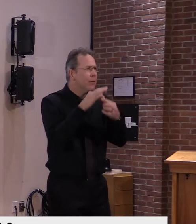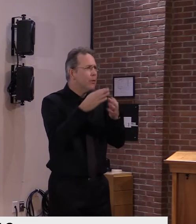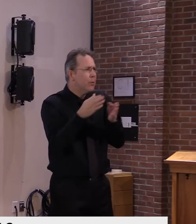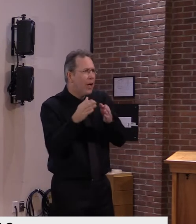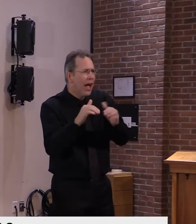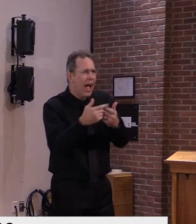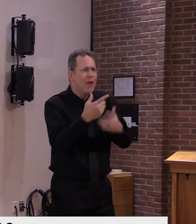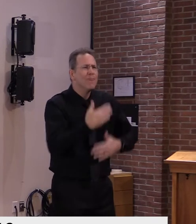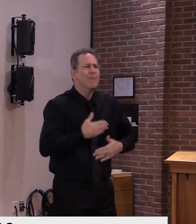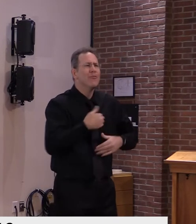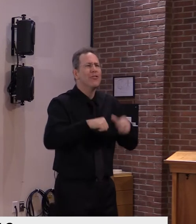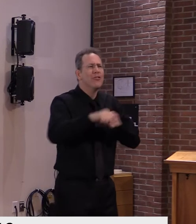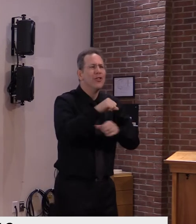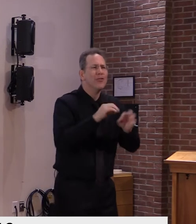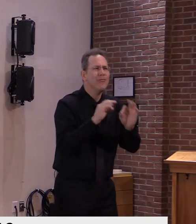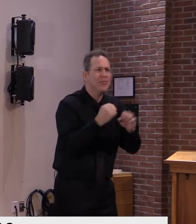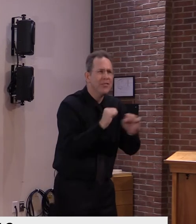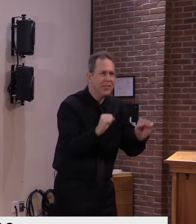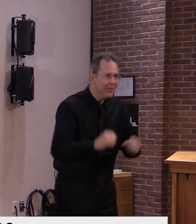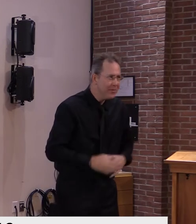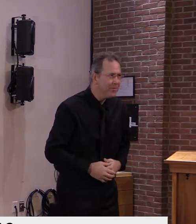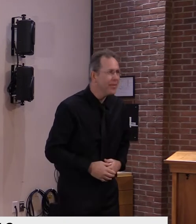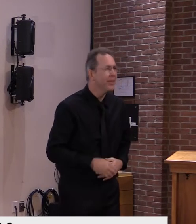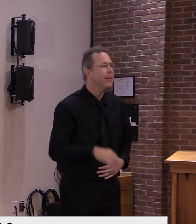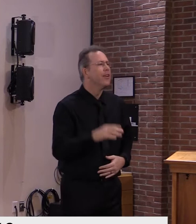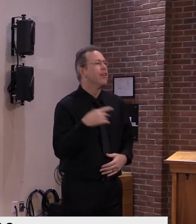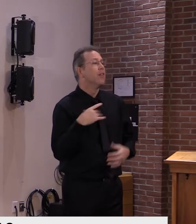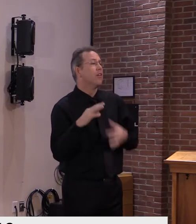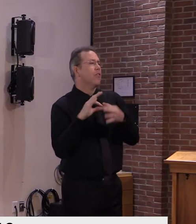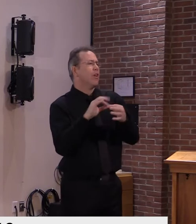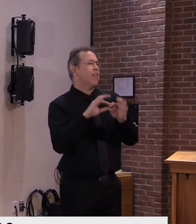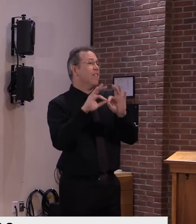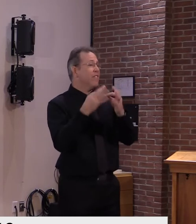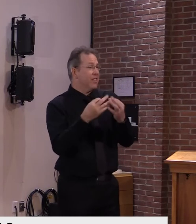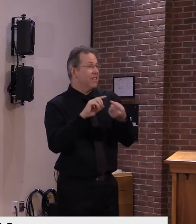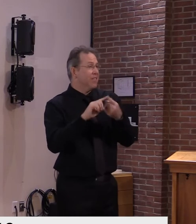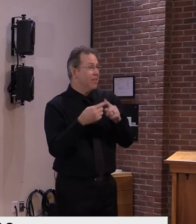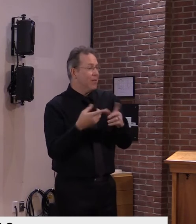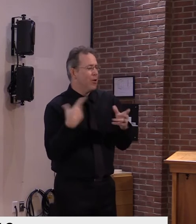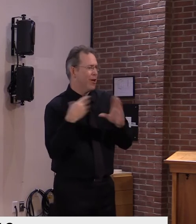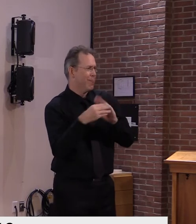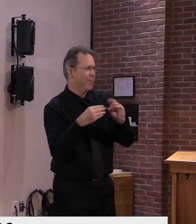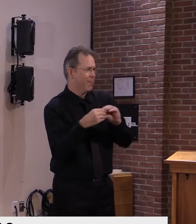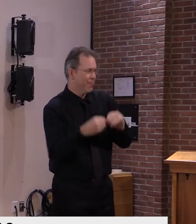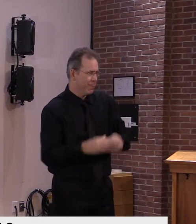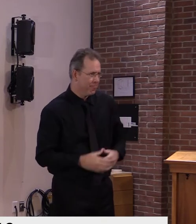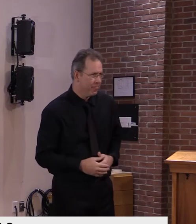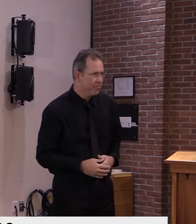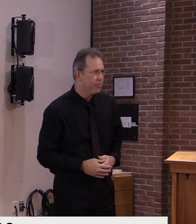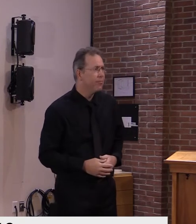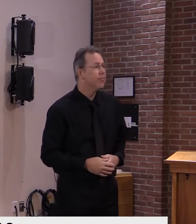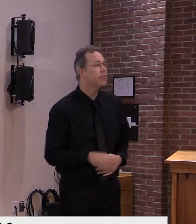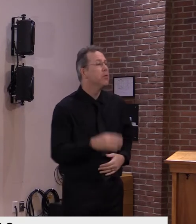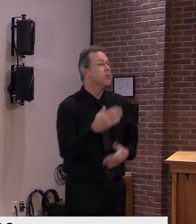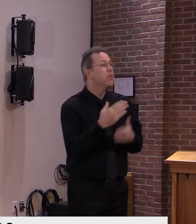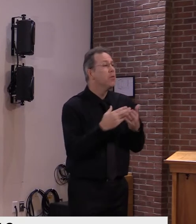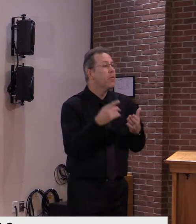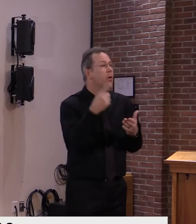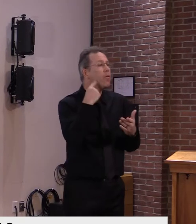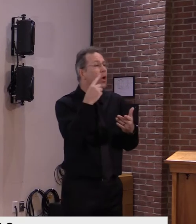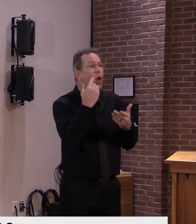stay connected with friends and family, and maybe even contribute in some way to the pleasure others less fortunate may have had.